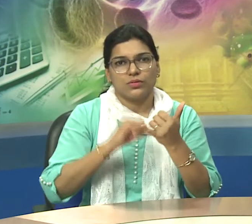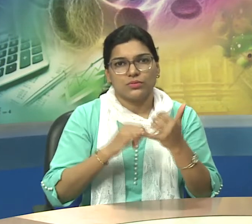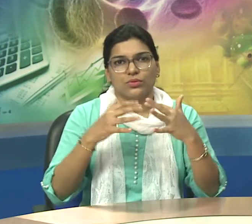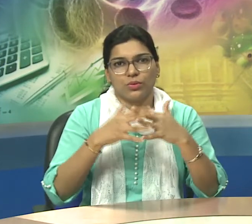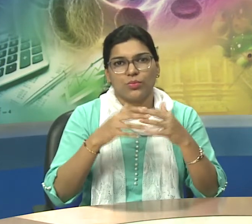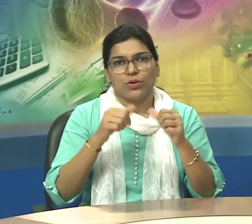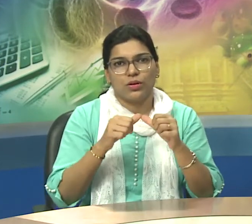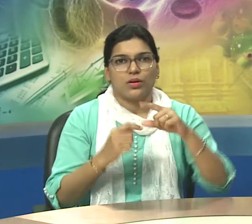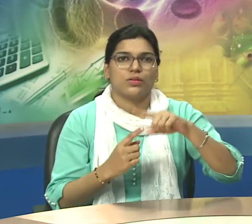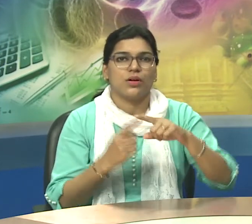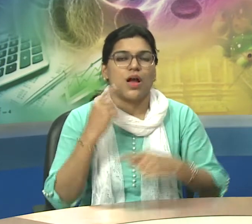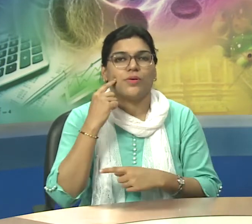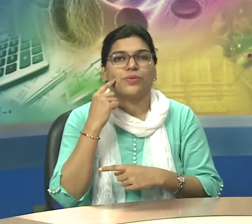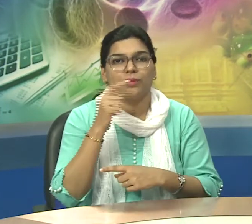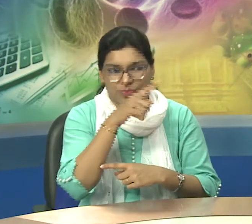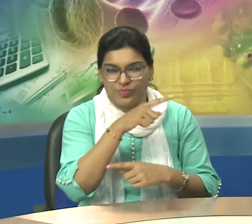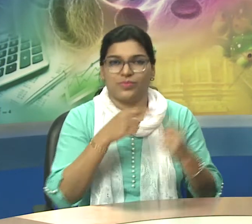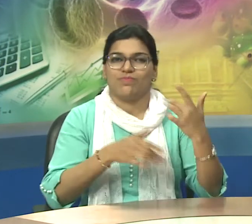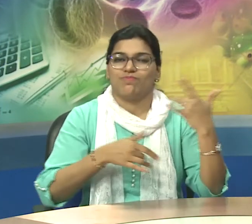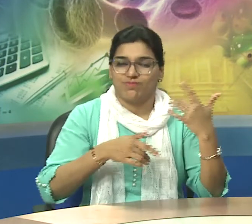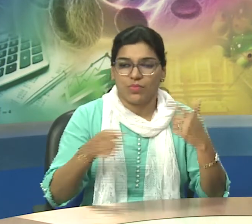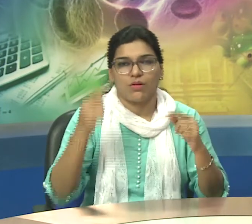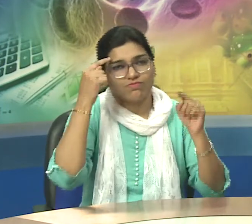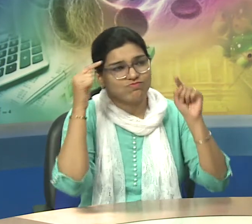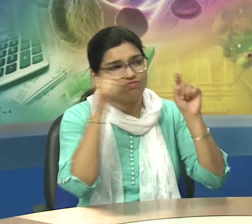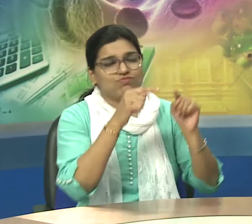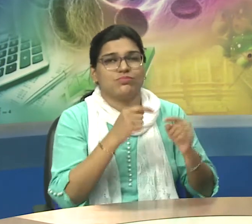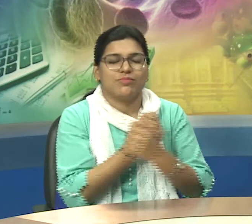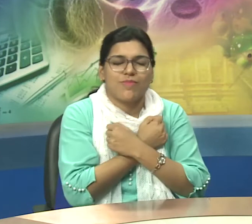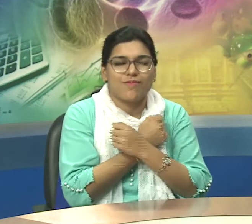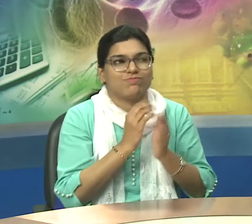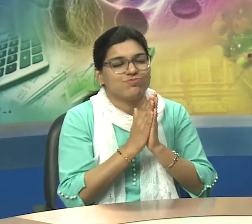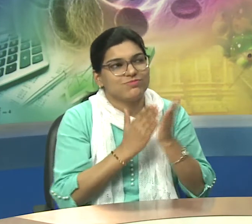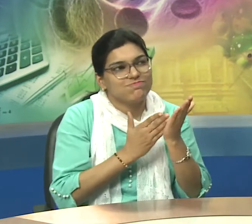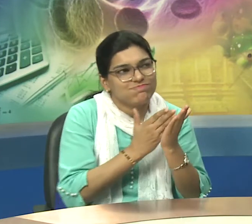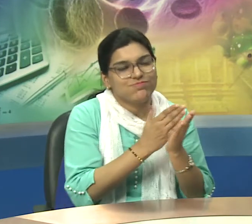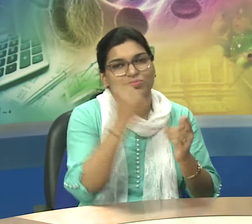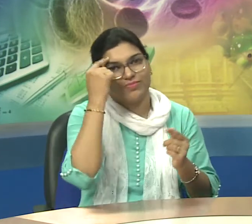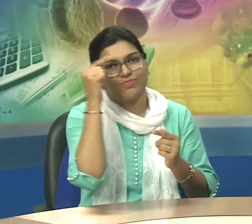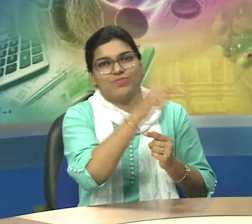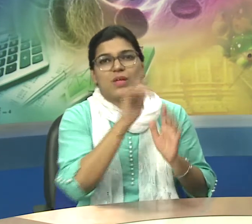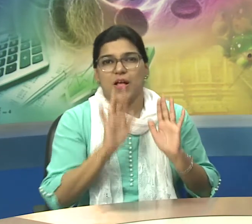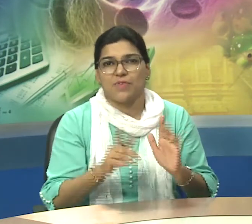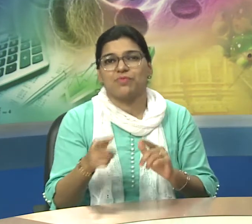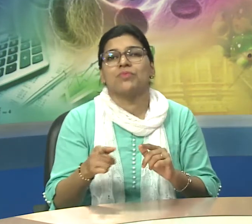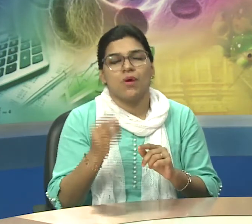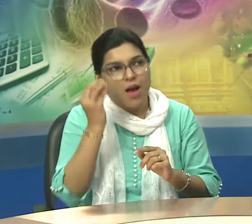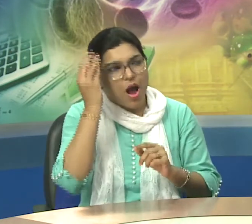was also a devotee of Saraswati, the